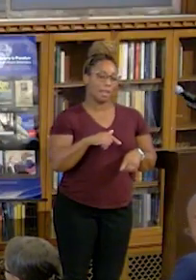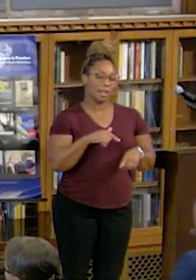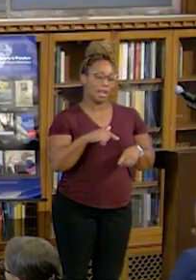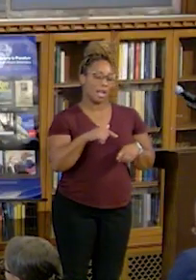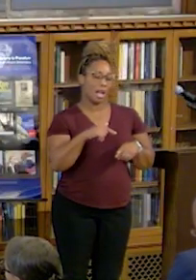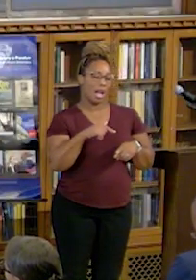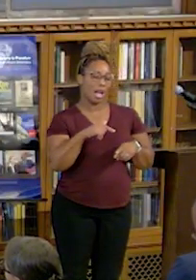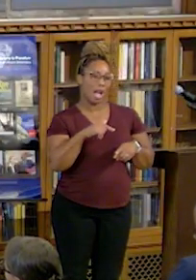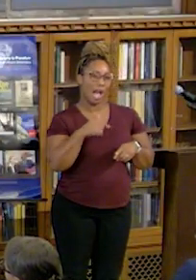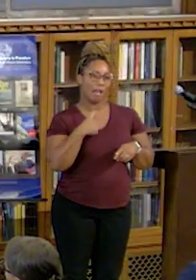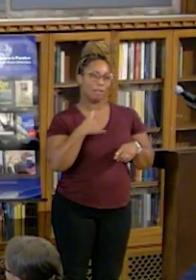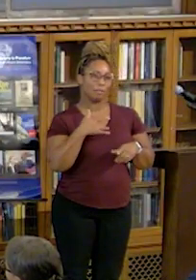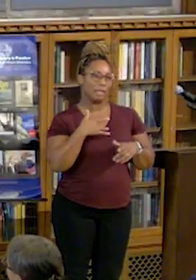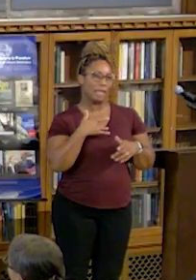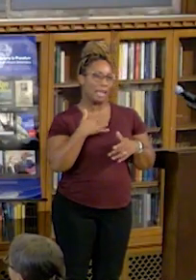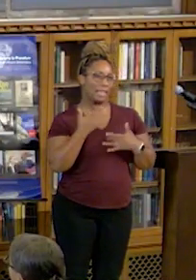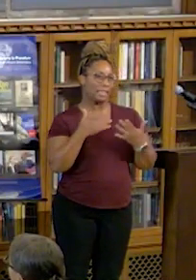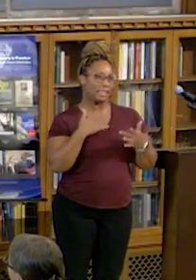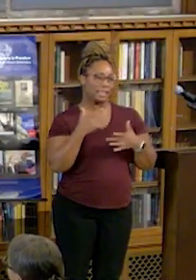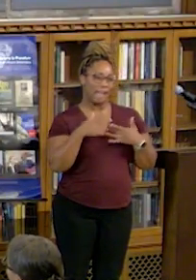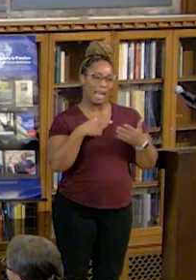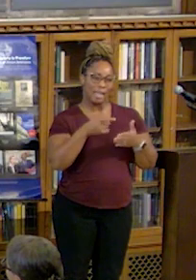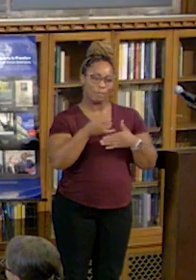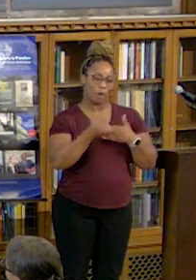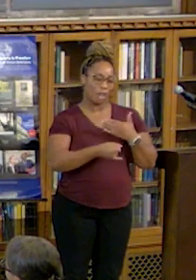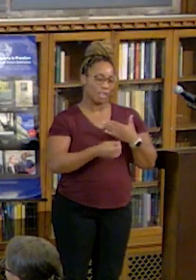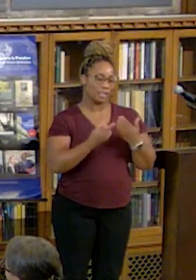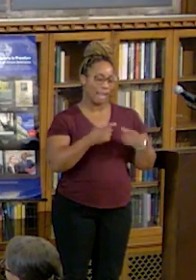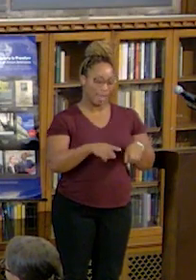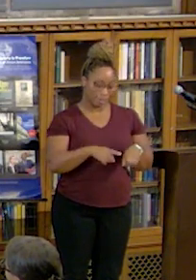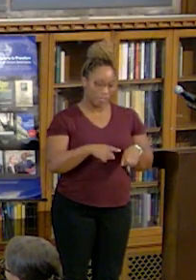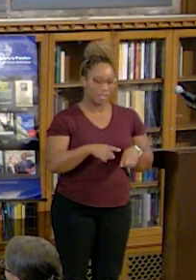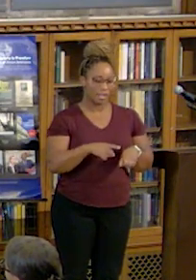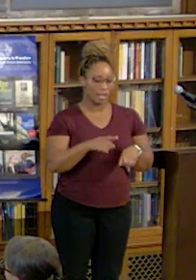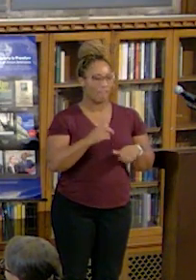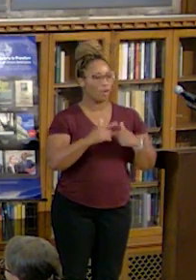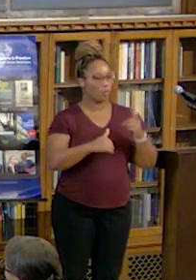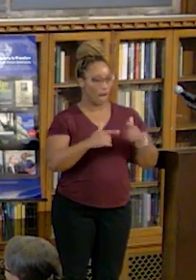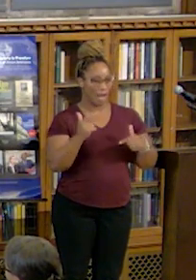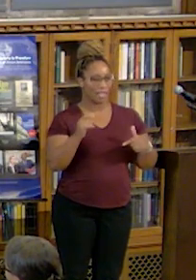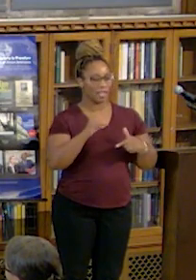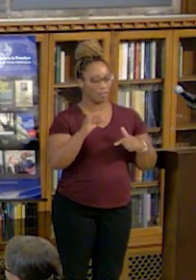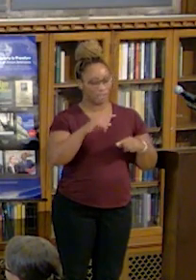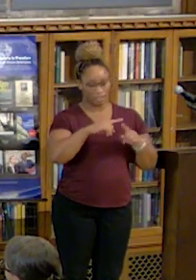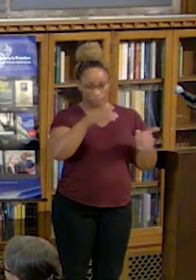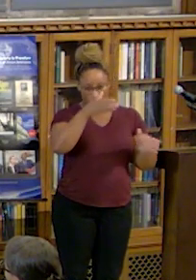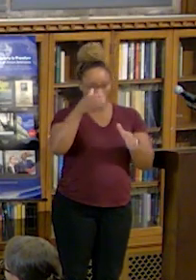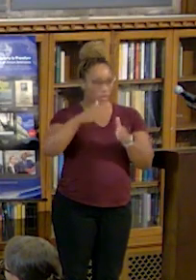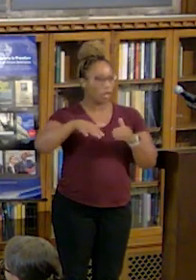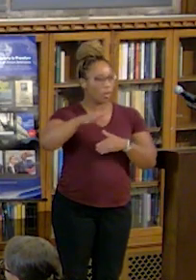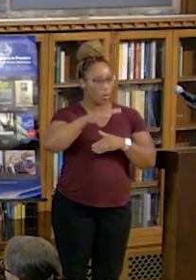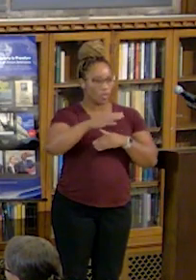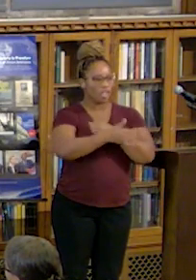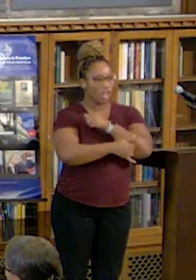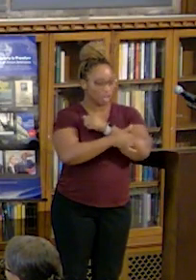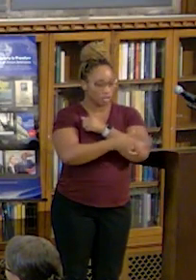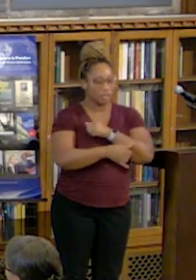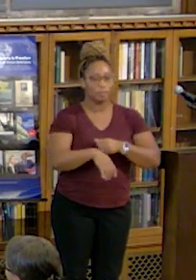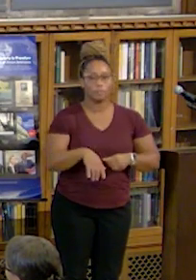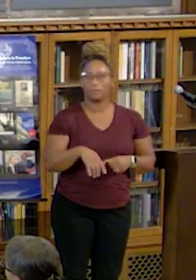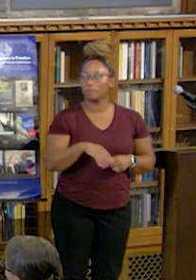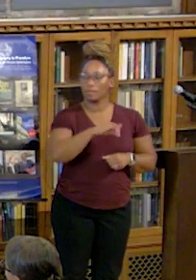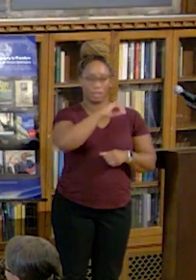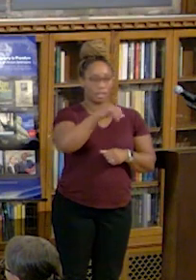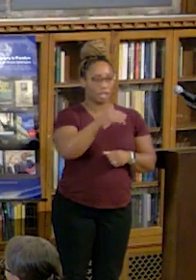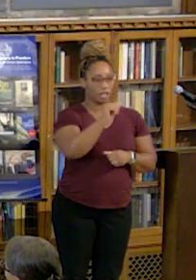so many exciting um projects that are being done by a variety of Scholars all over the country um